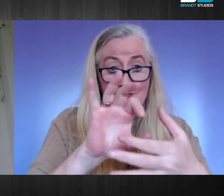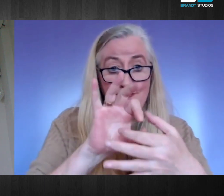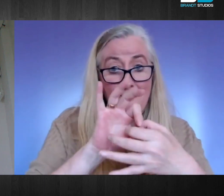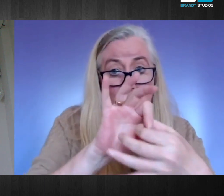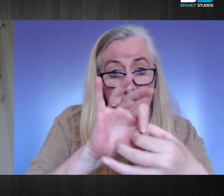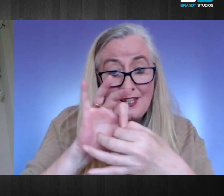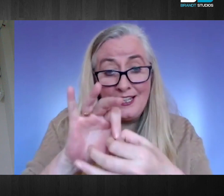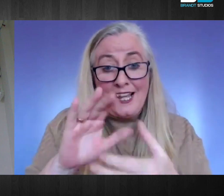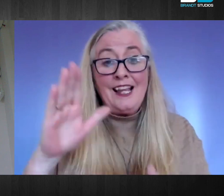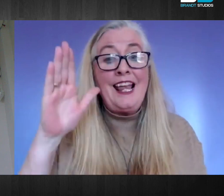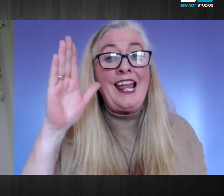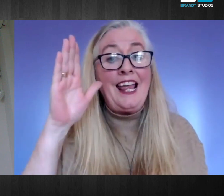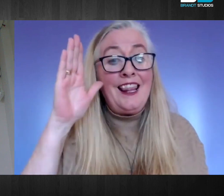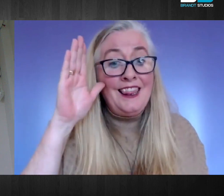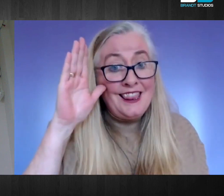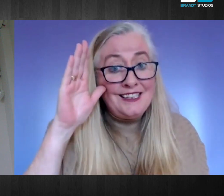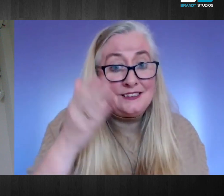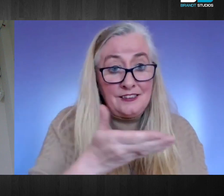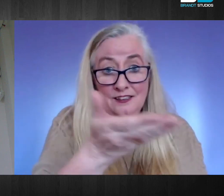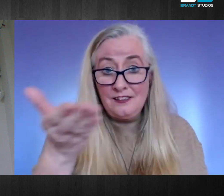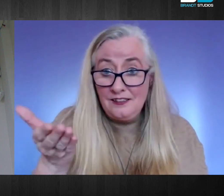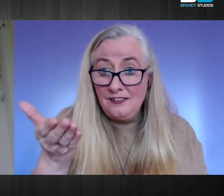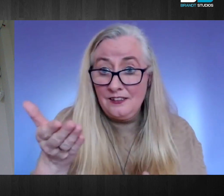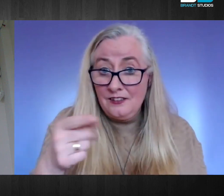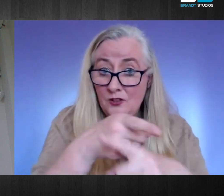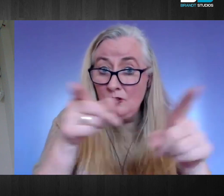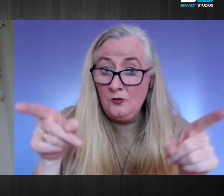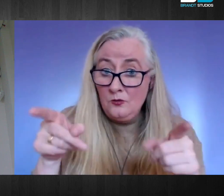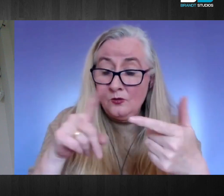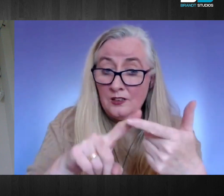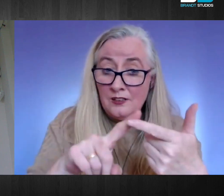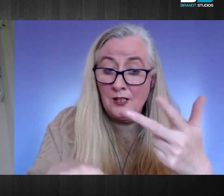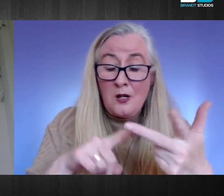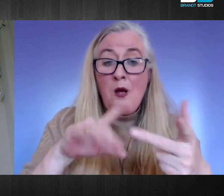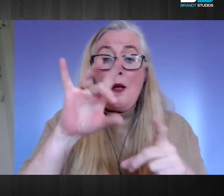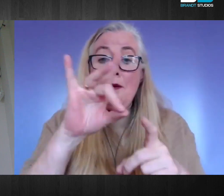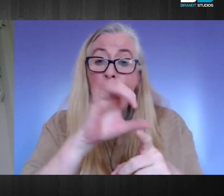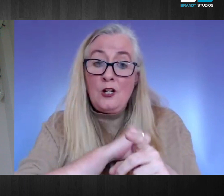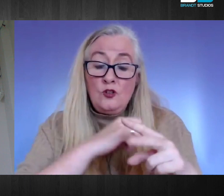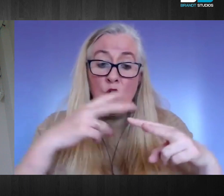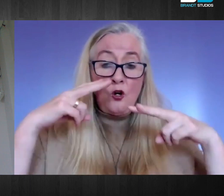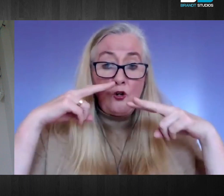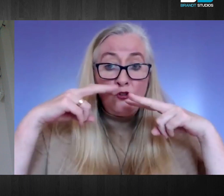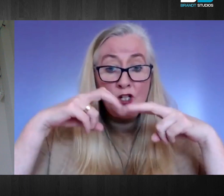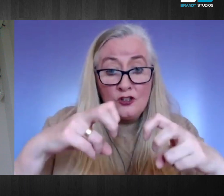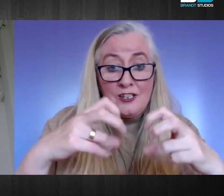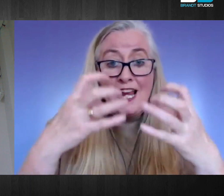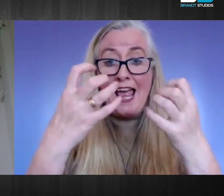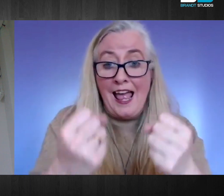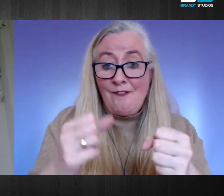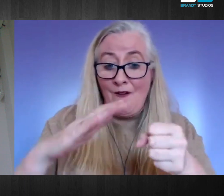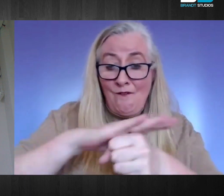them, to make sure that the research delivers fully for the